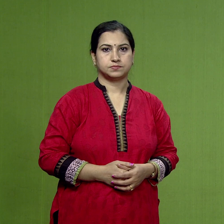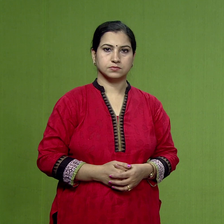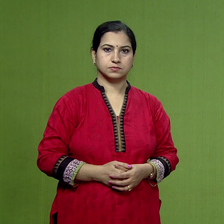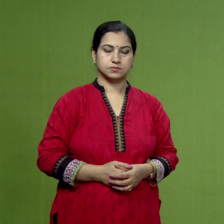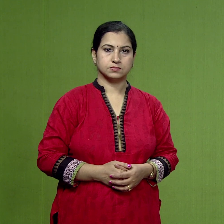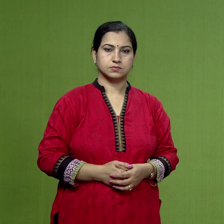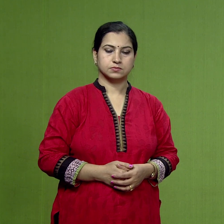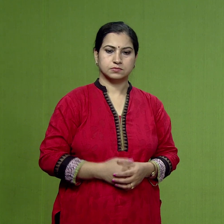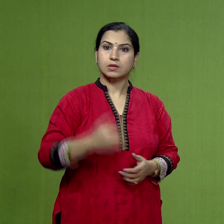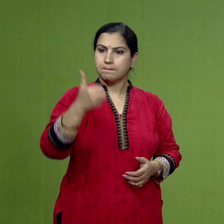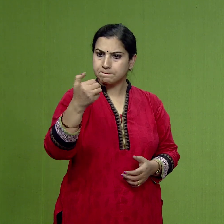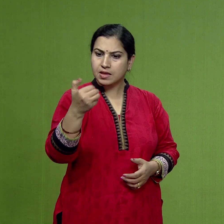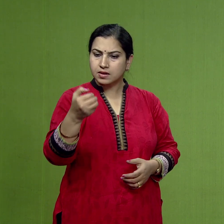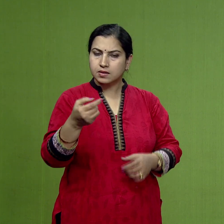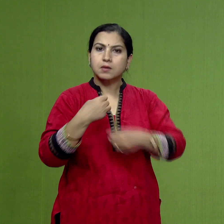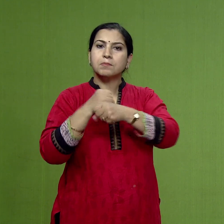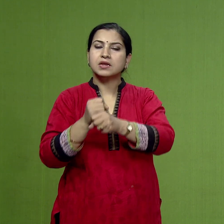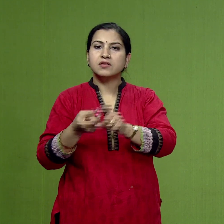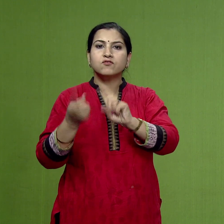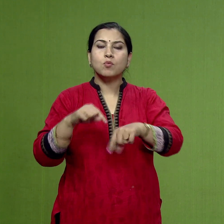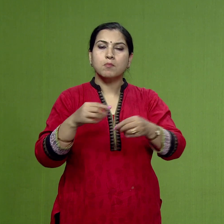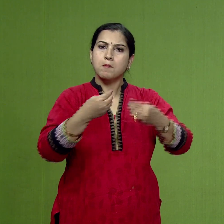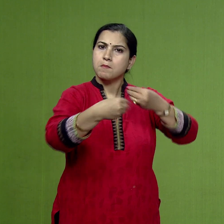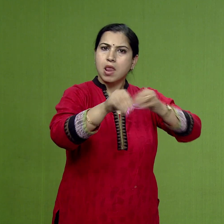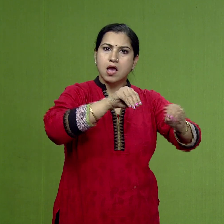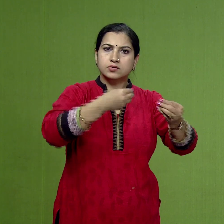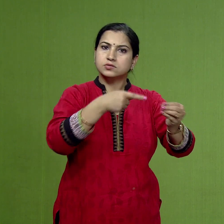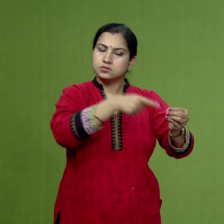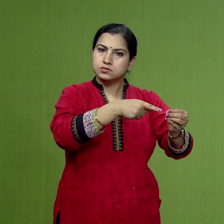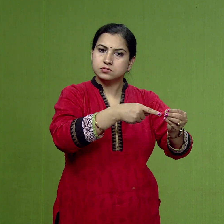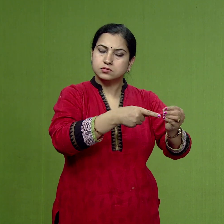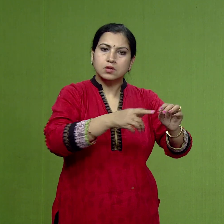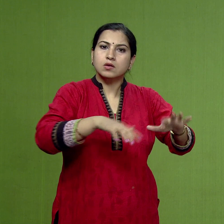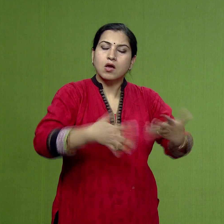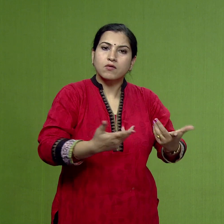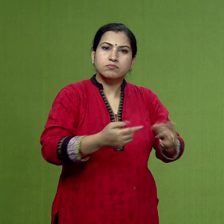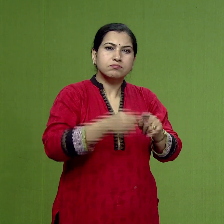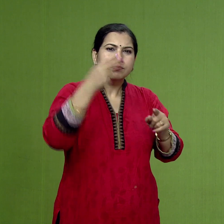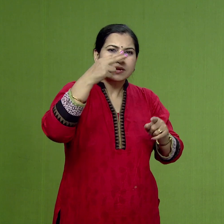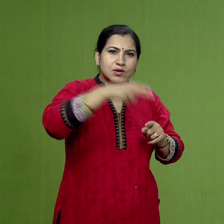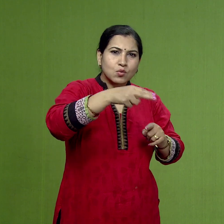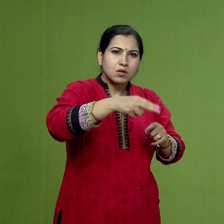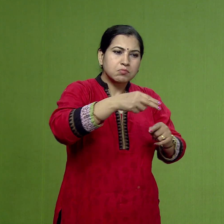The pen is made up of plastic, which is the byproduct of petroleum.